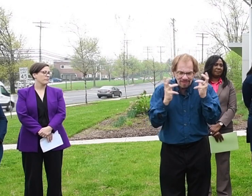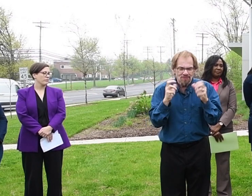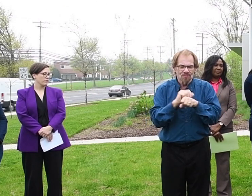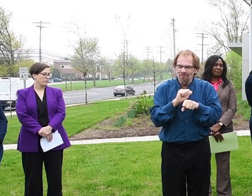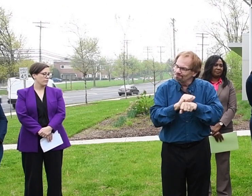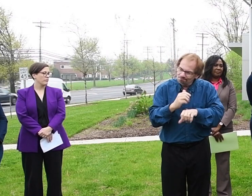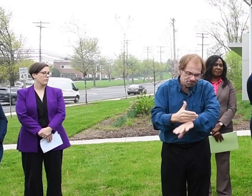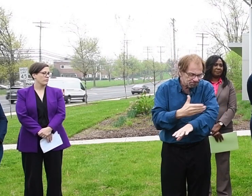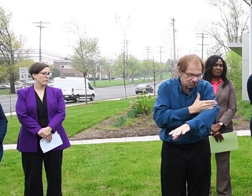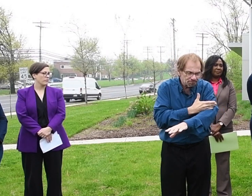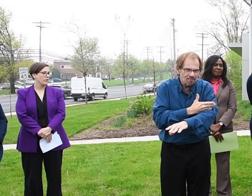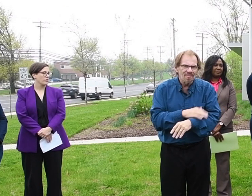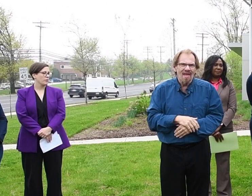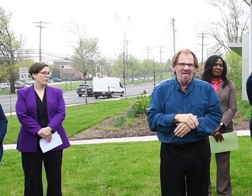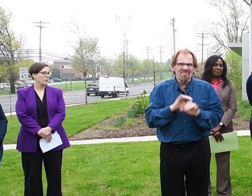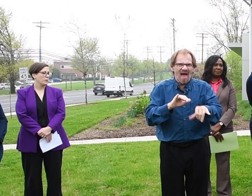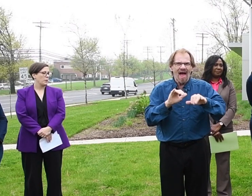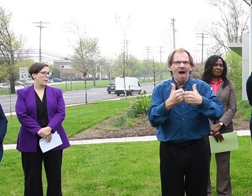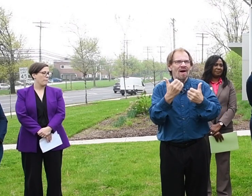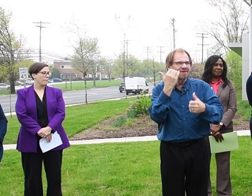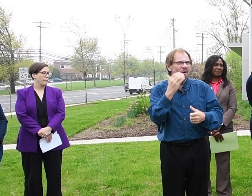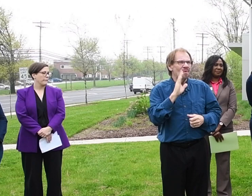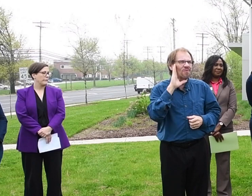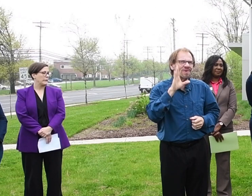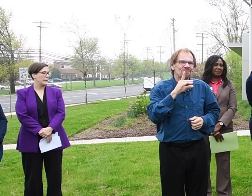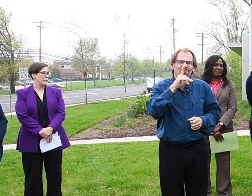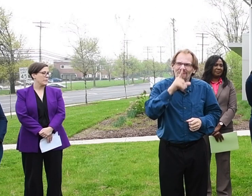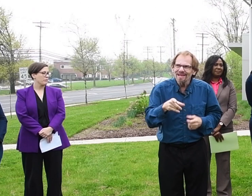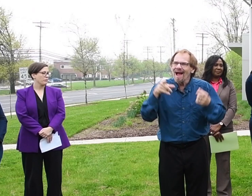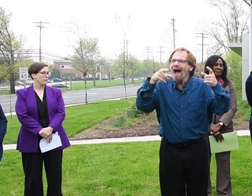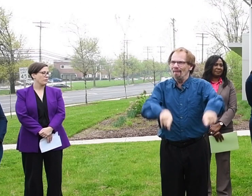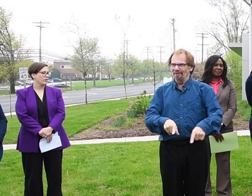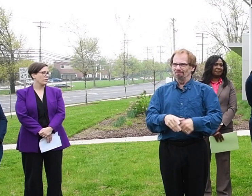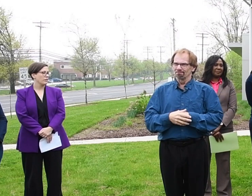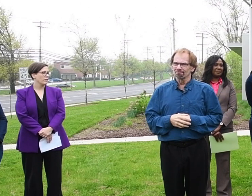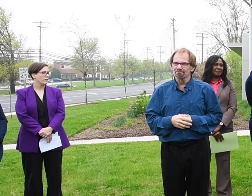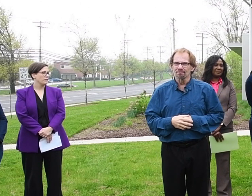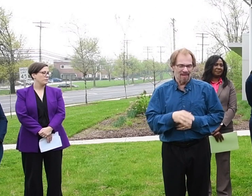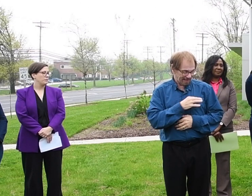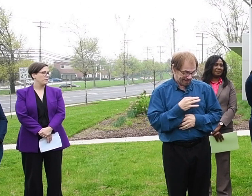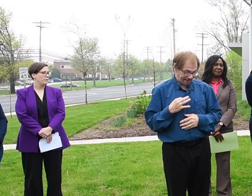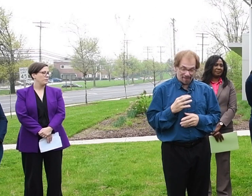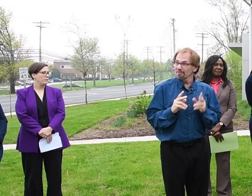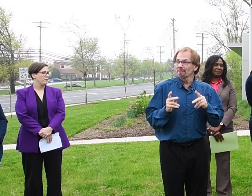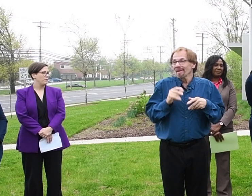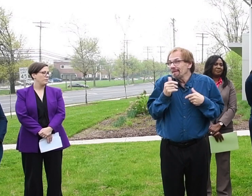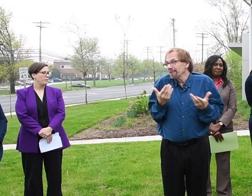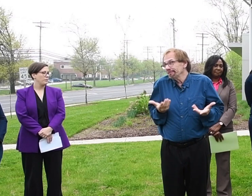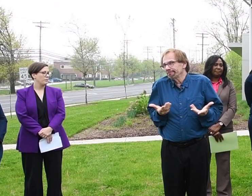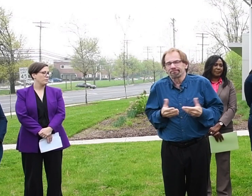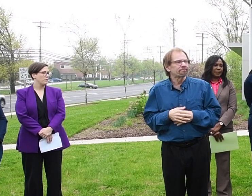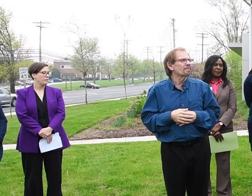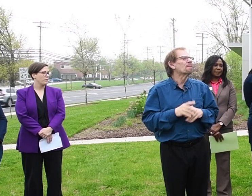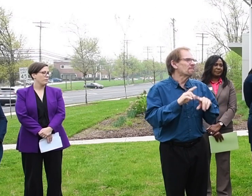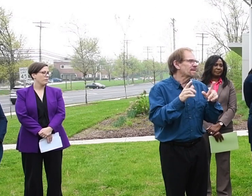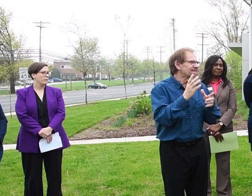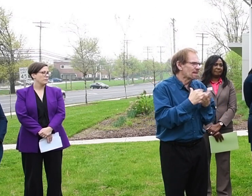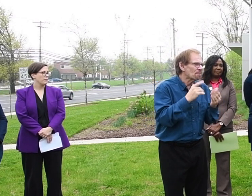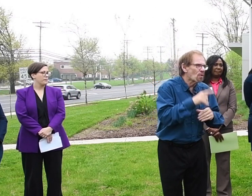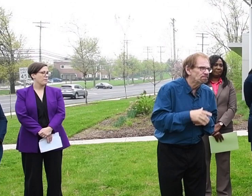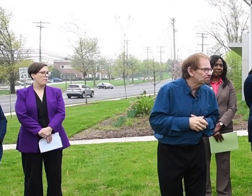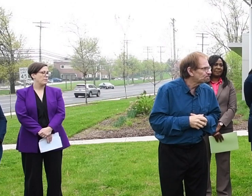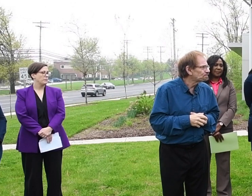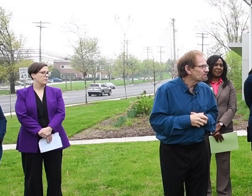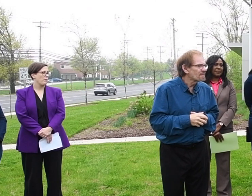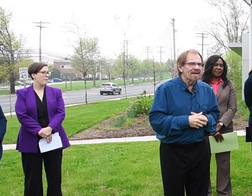amazing. Again, this is how I know it's really going to happen this time. And a lot of the staffers, I think, responsible for it aren't here, but a lot of them are.